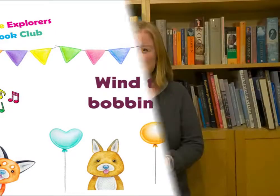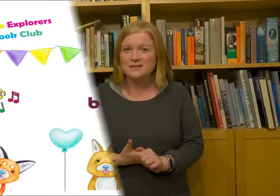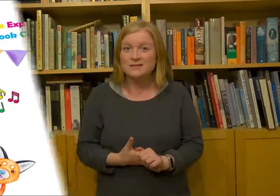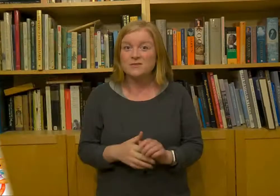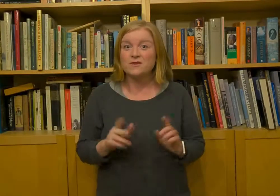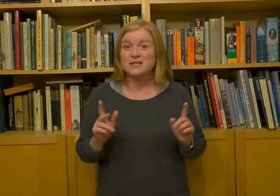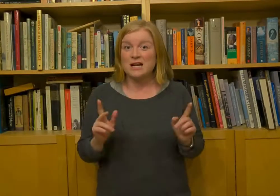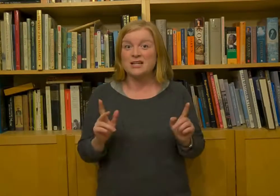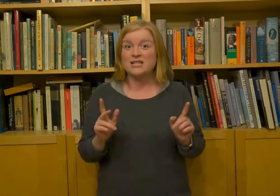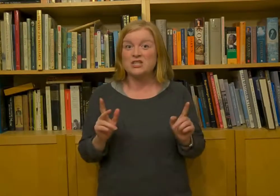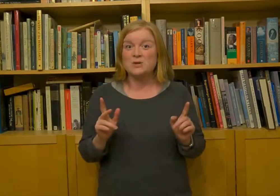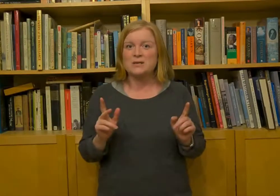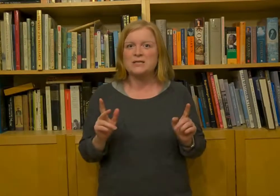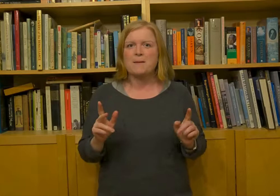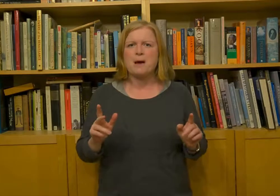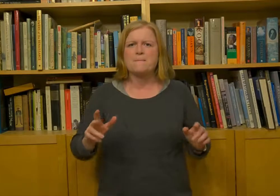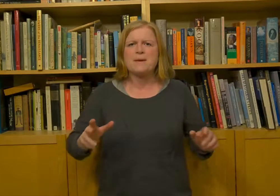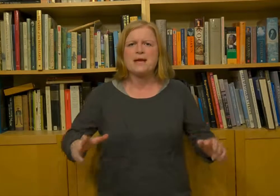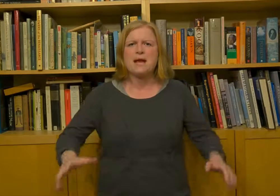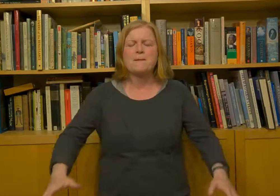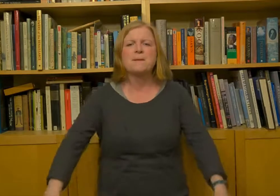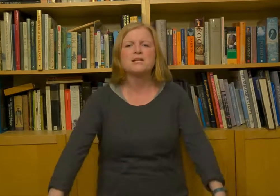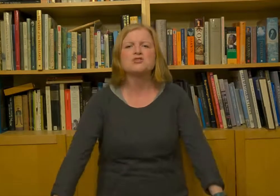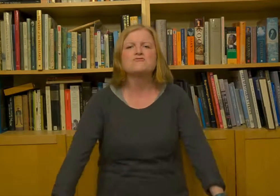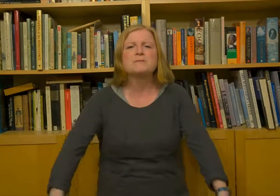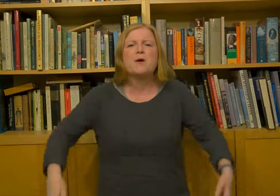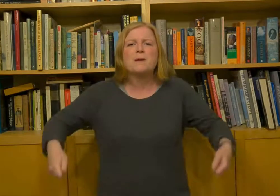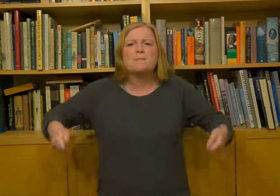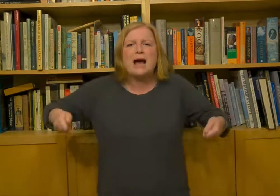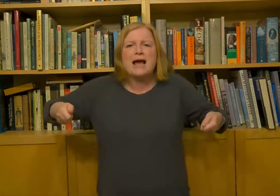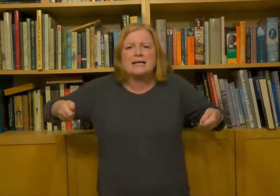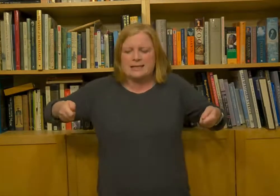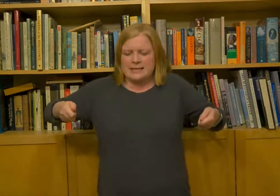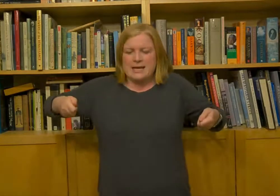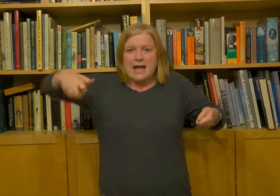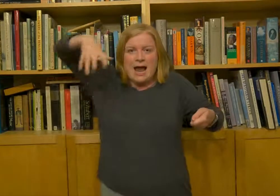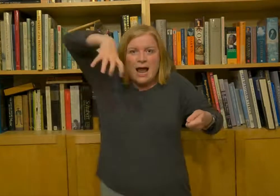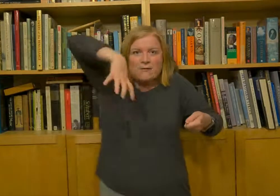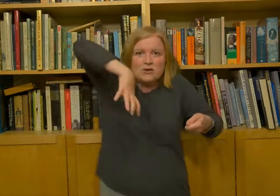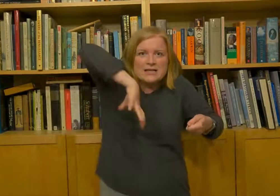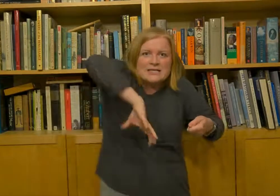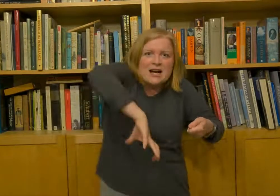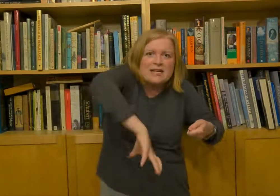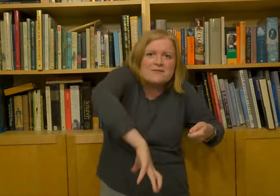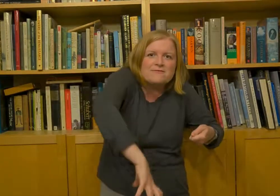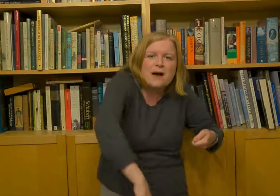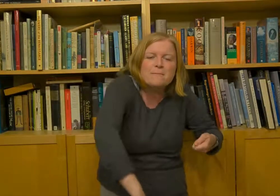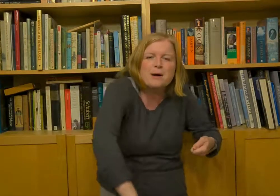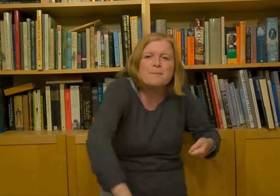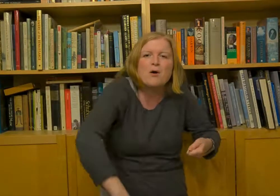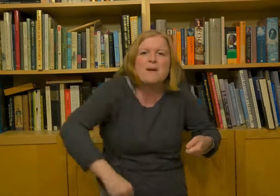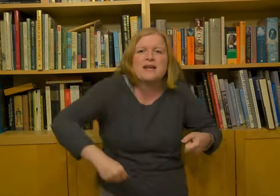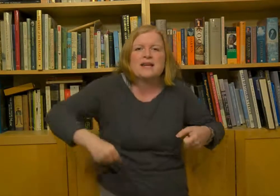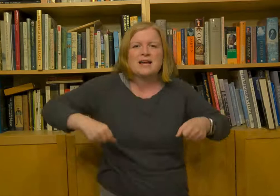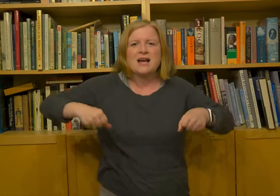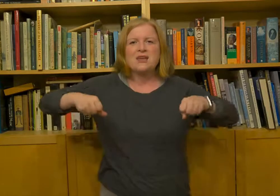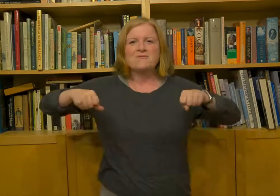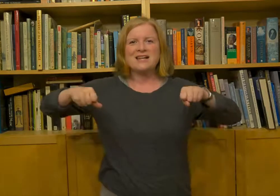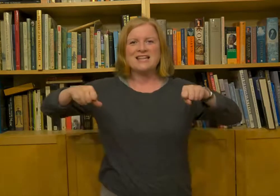So the first thing I need to do is get my big imaginary bobbin bag, have a look inside and find my bobbin. Are you ready?